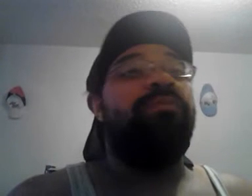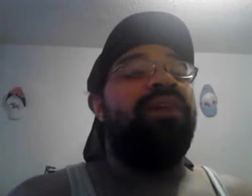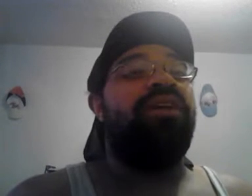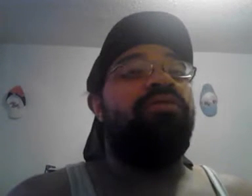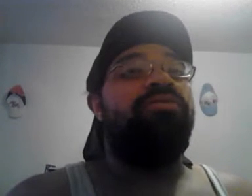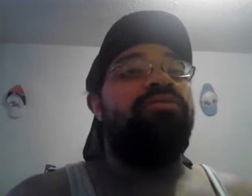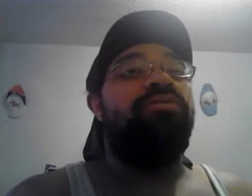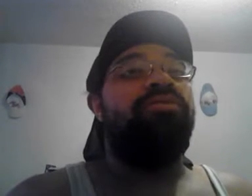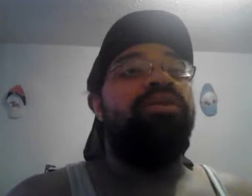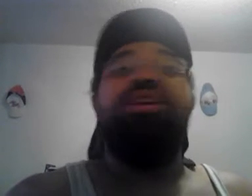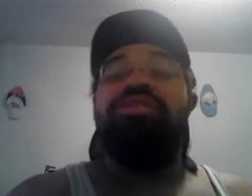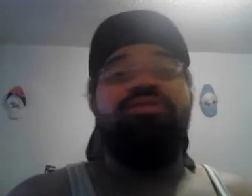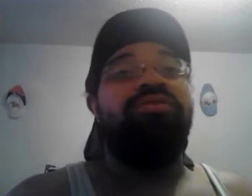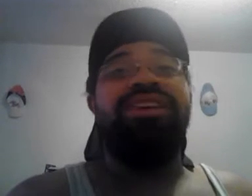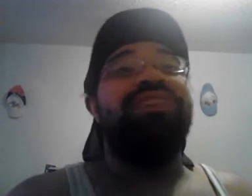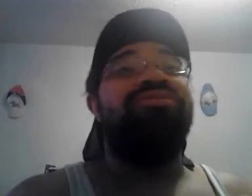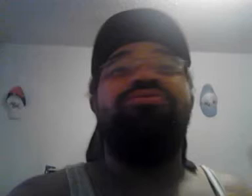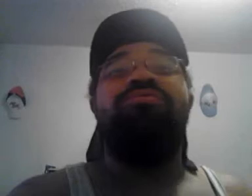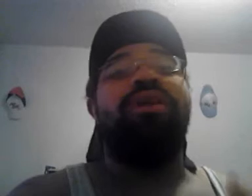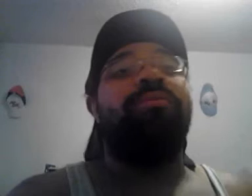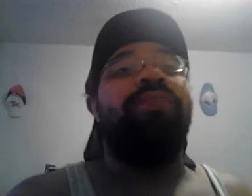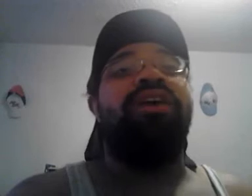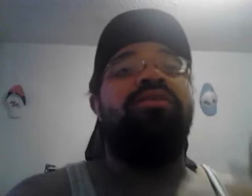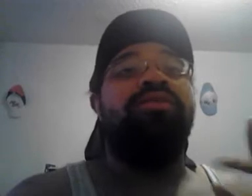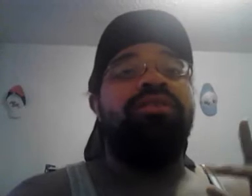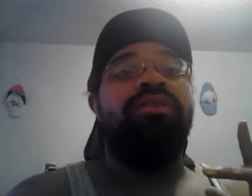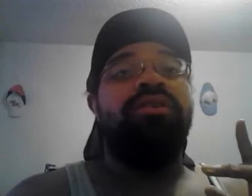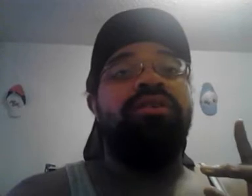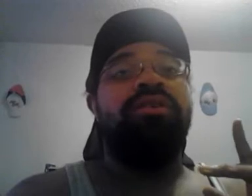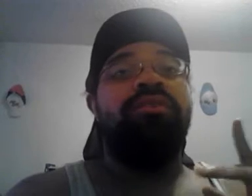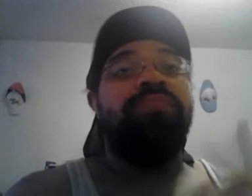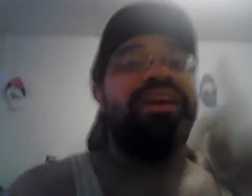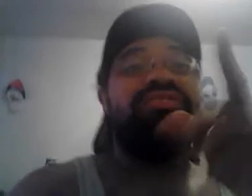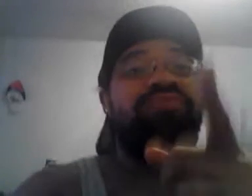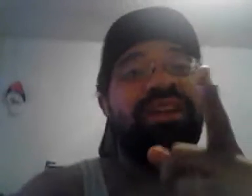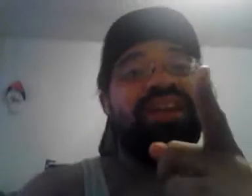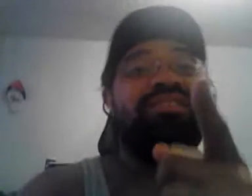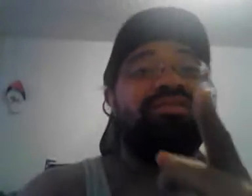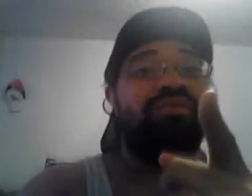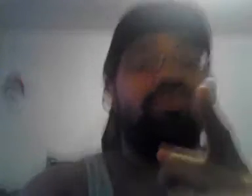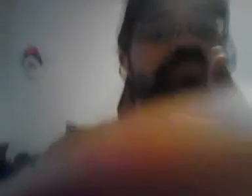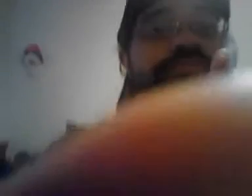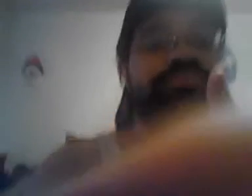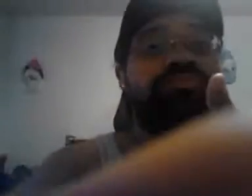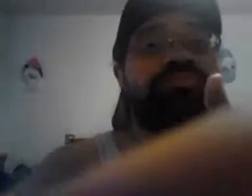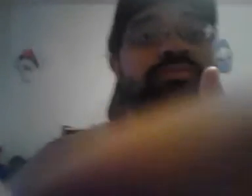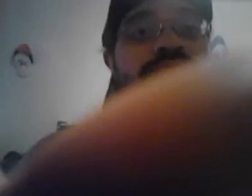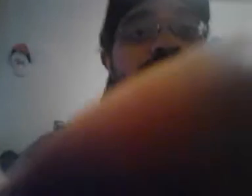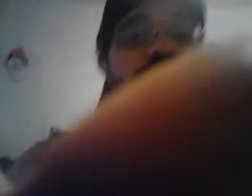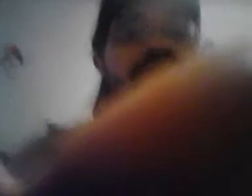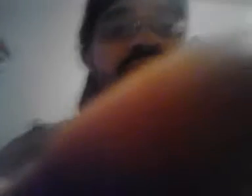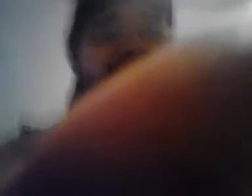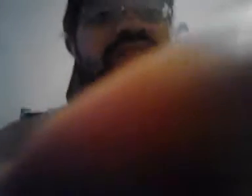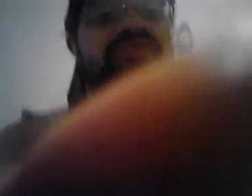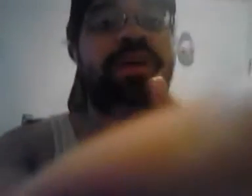about, you know, because kids used to rap about making straight A's at school. Kids used to rap